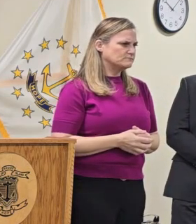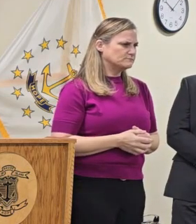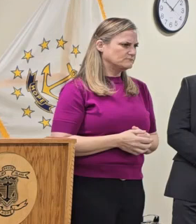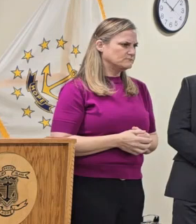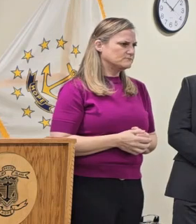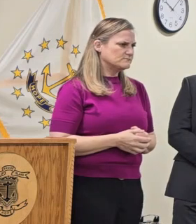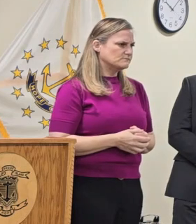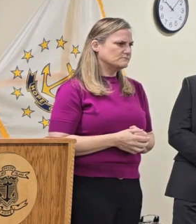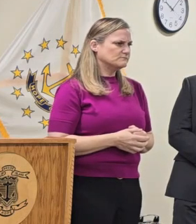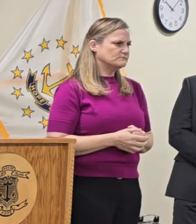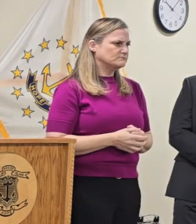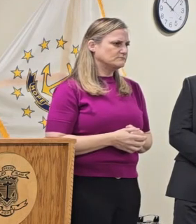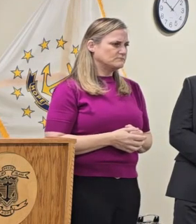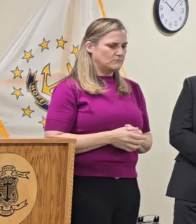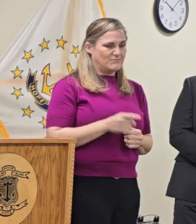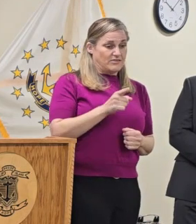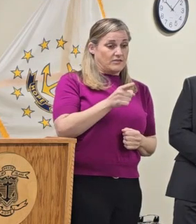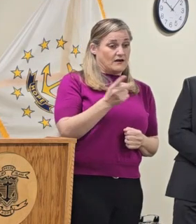that they deserve.